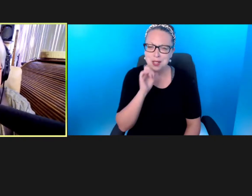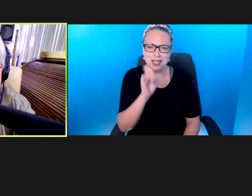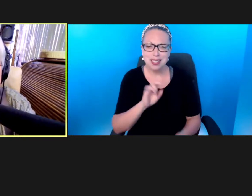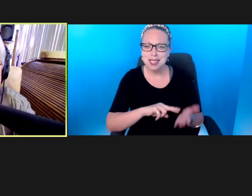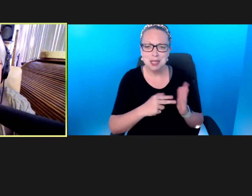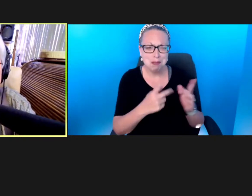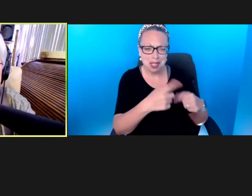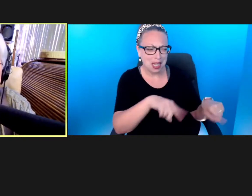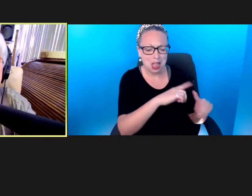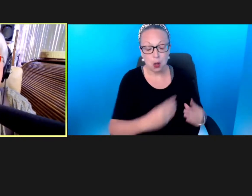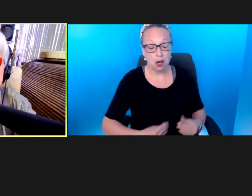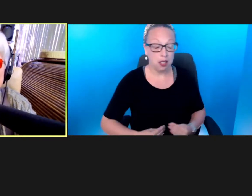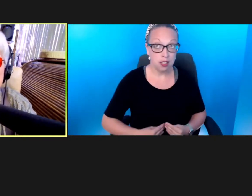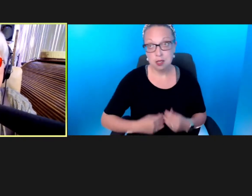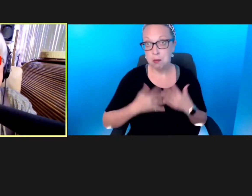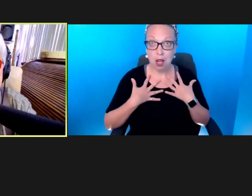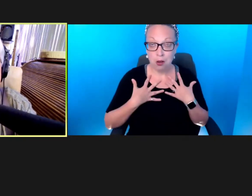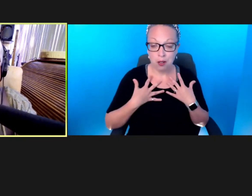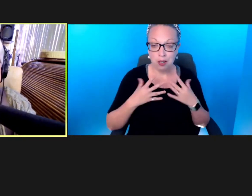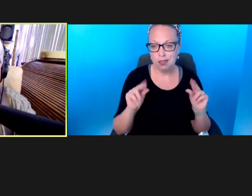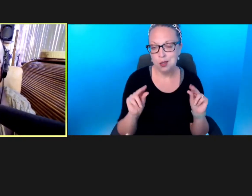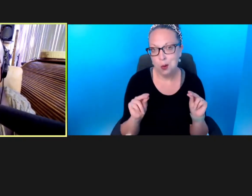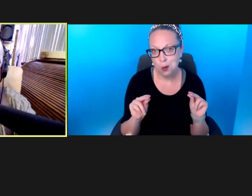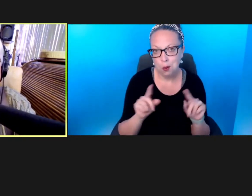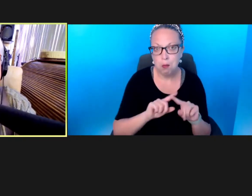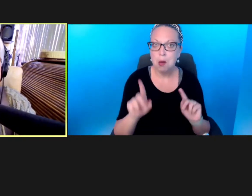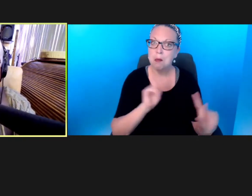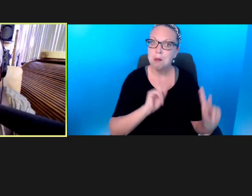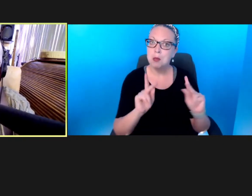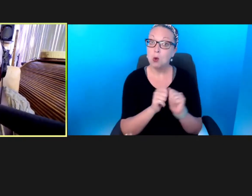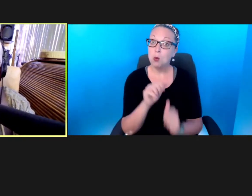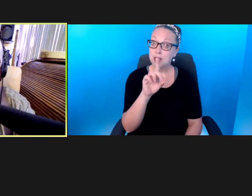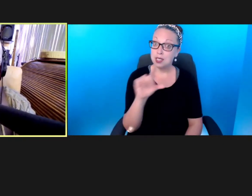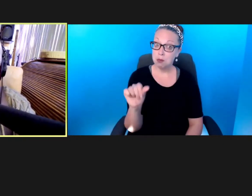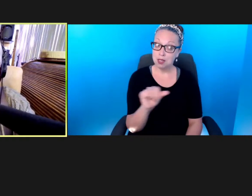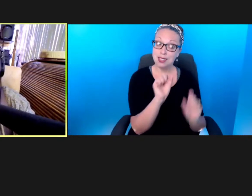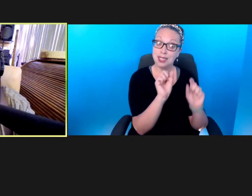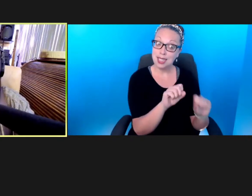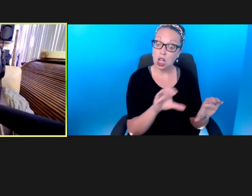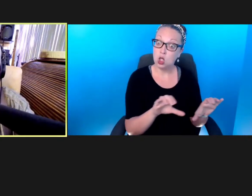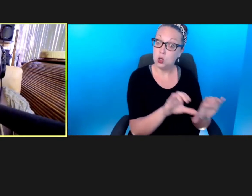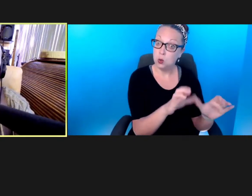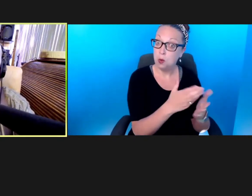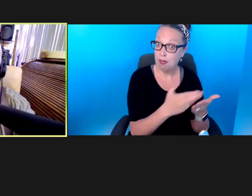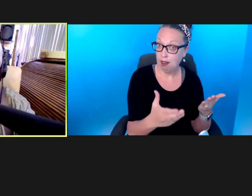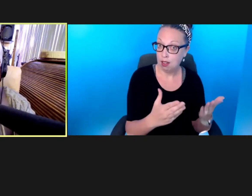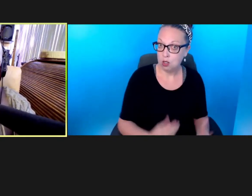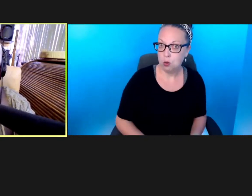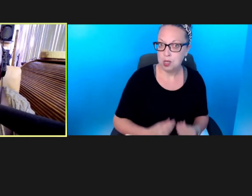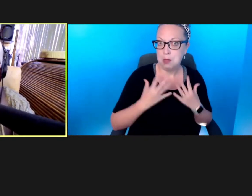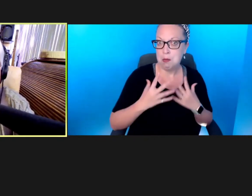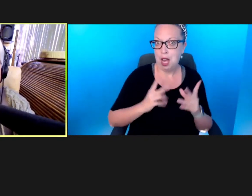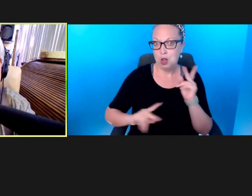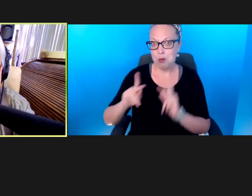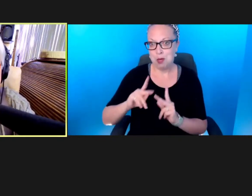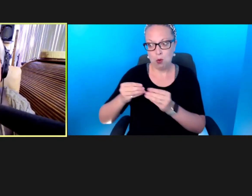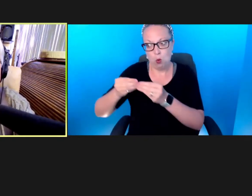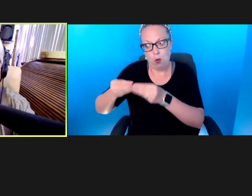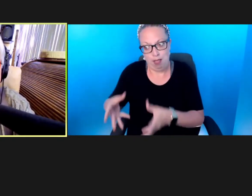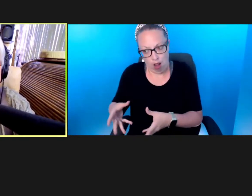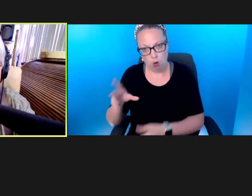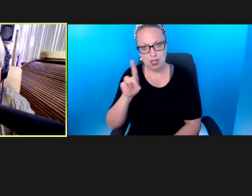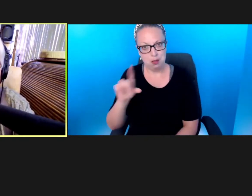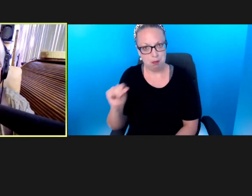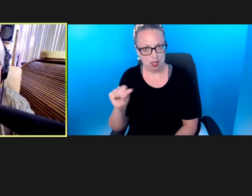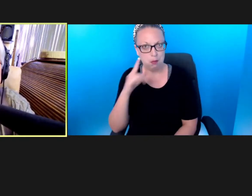inspiring, but people with disabilities can do things that inspire people without disabilities because it demonstrates the strength